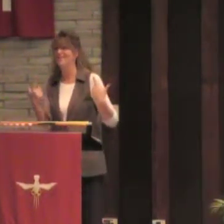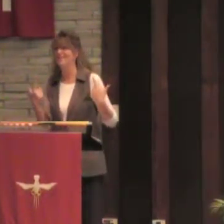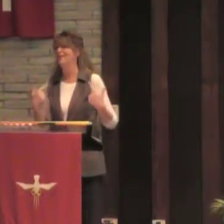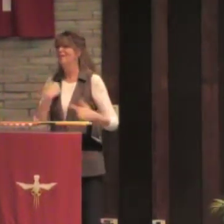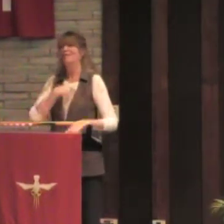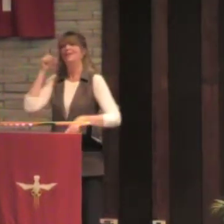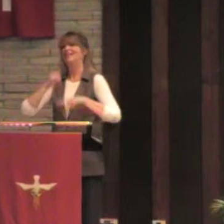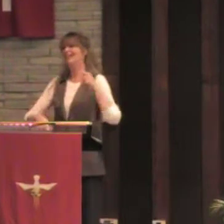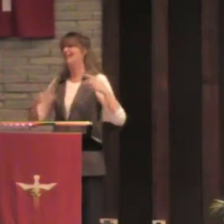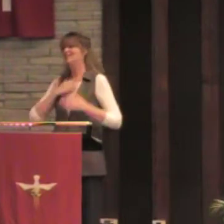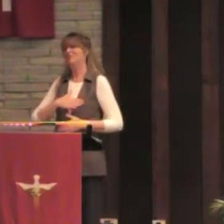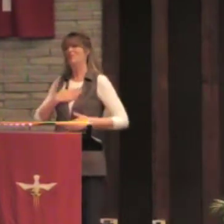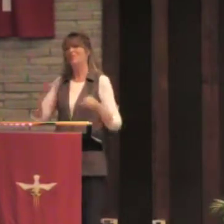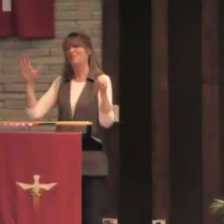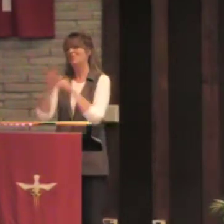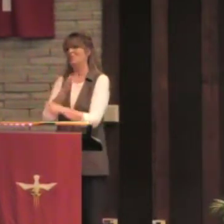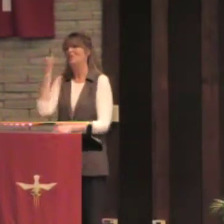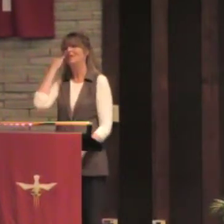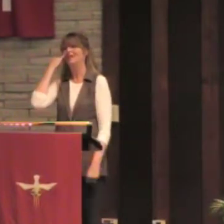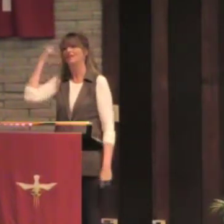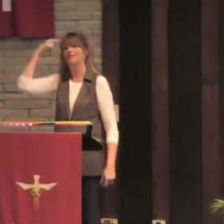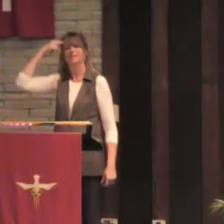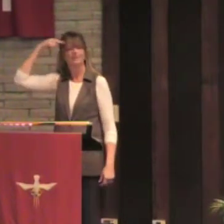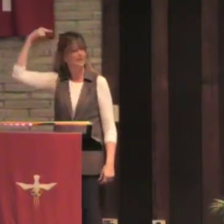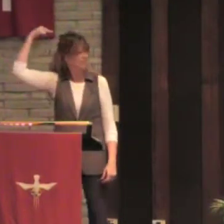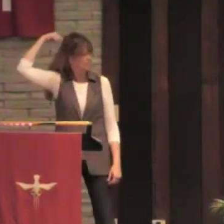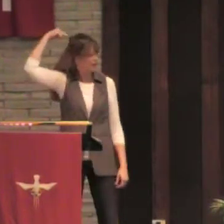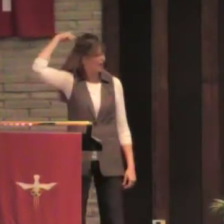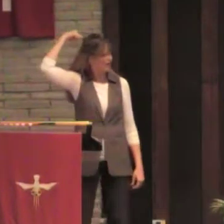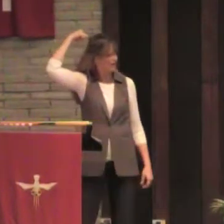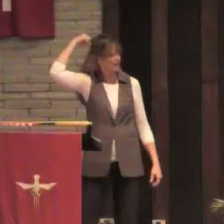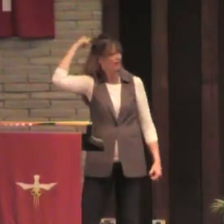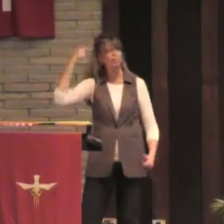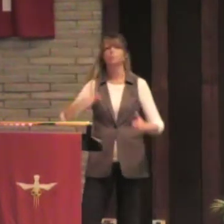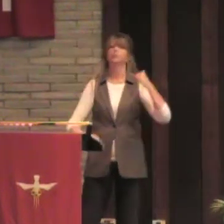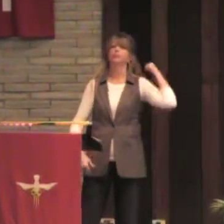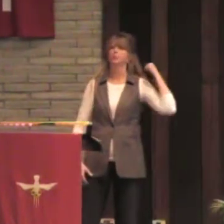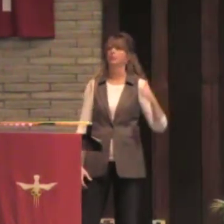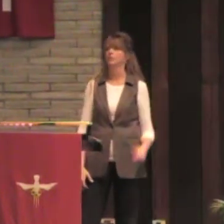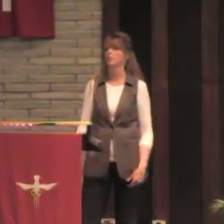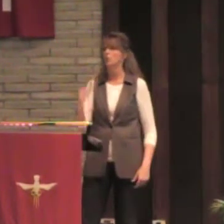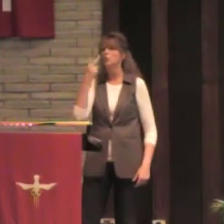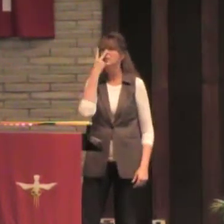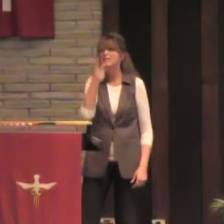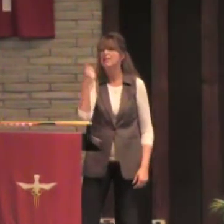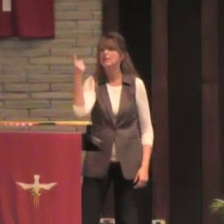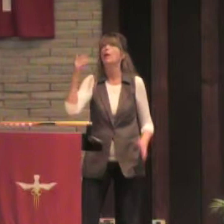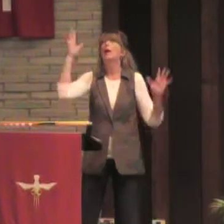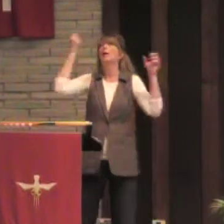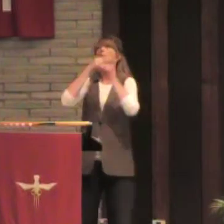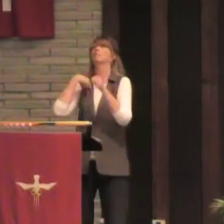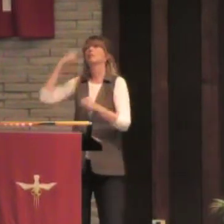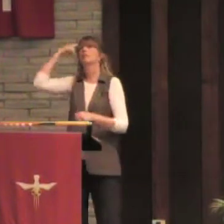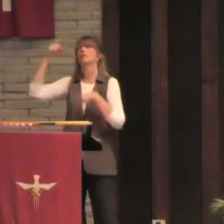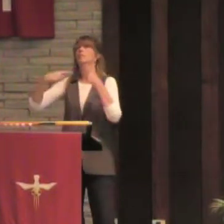and enjoy our lives. We can't enjoy ourselves fully if we've got that the past hanging